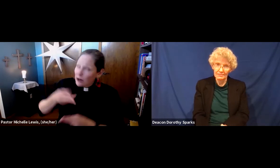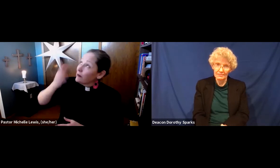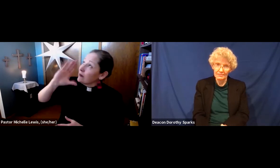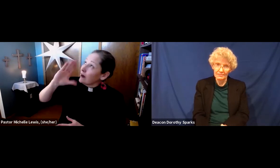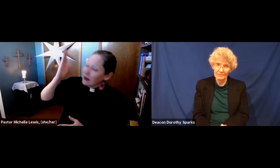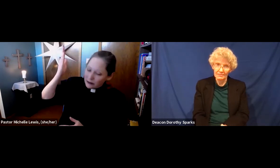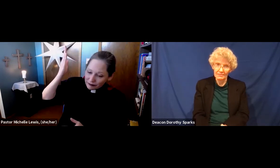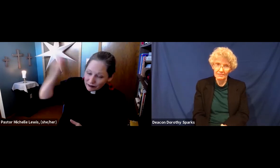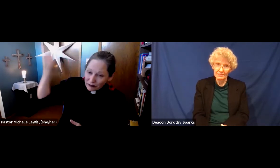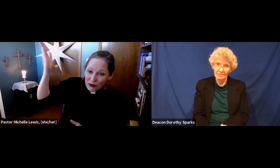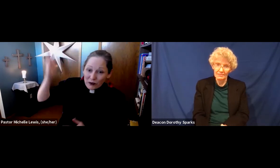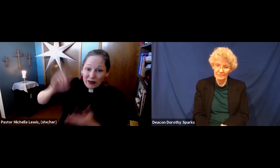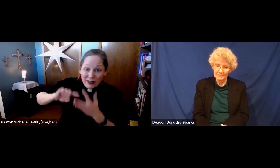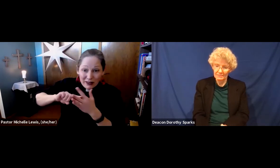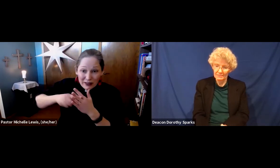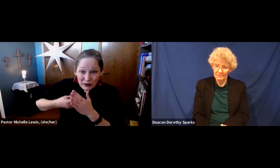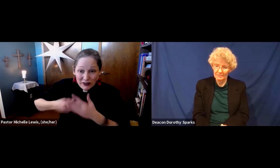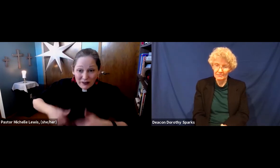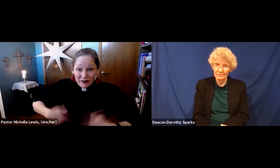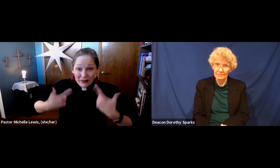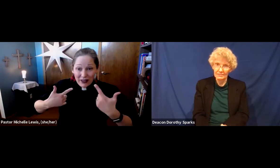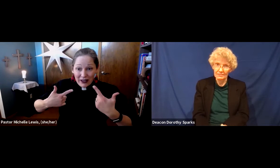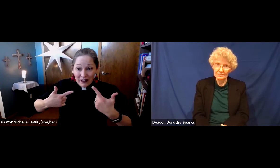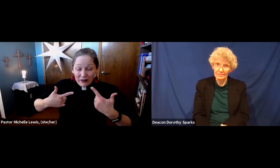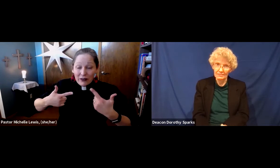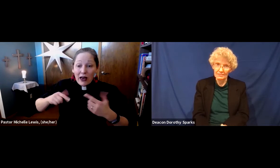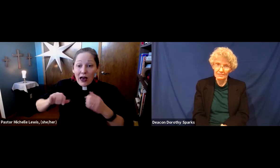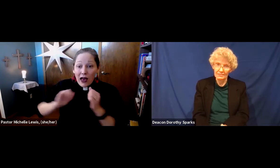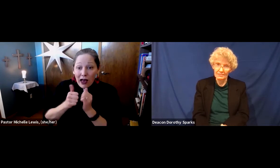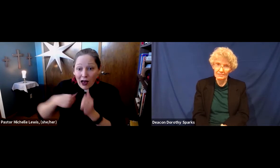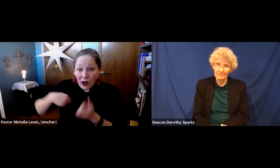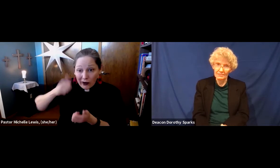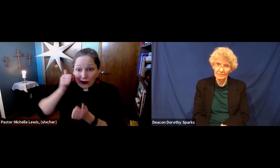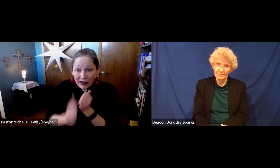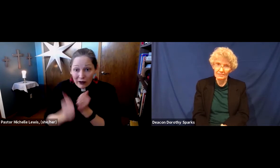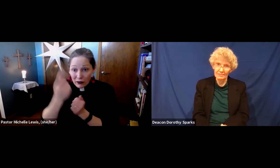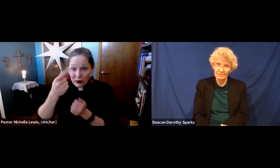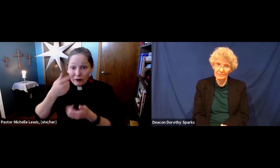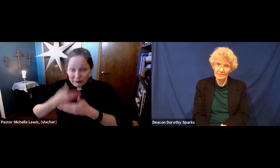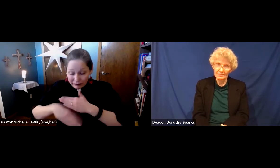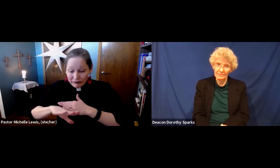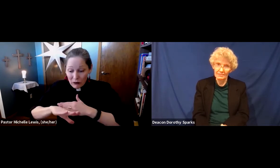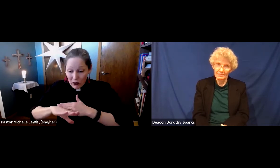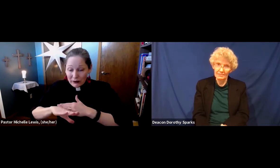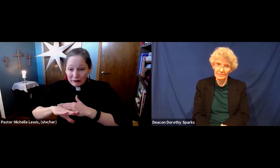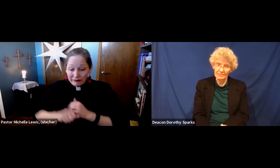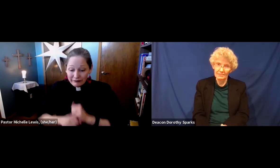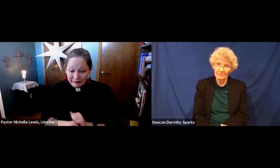We confess in the name of our God, the source of life that gave us birth,